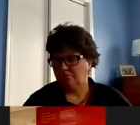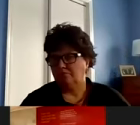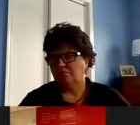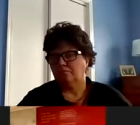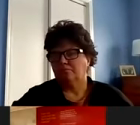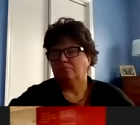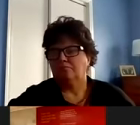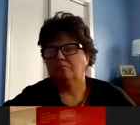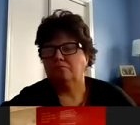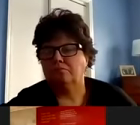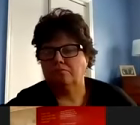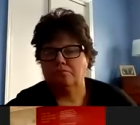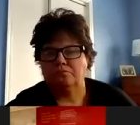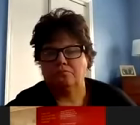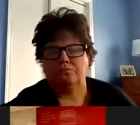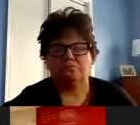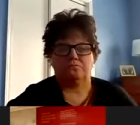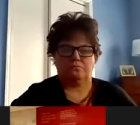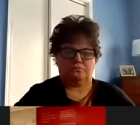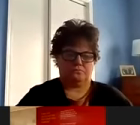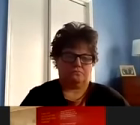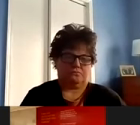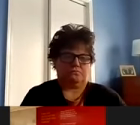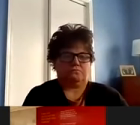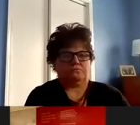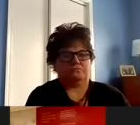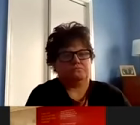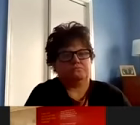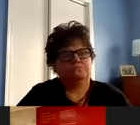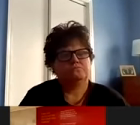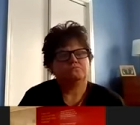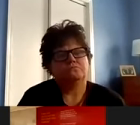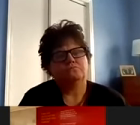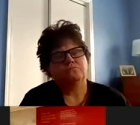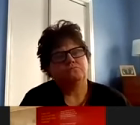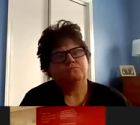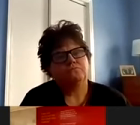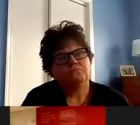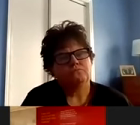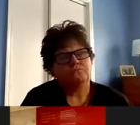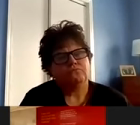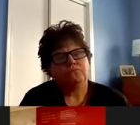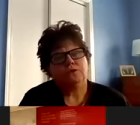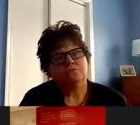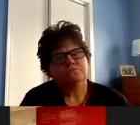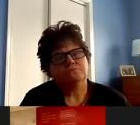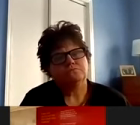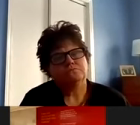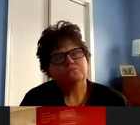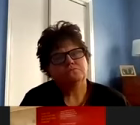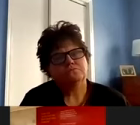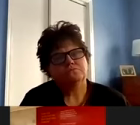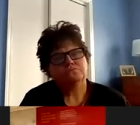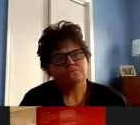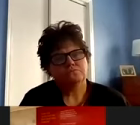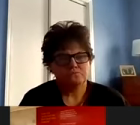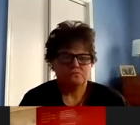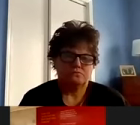Trump, with advisors and followers openly supporting white supremacists, show that the country is moving quickly